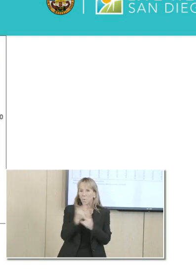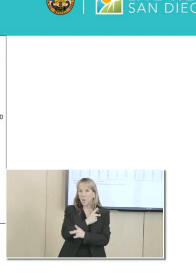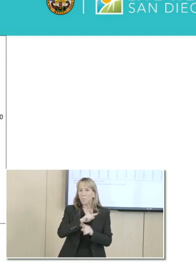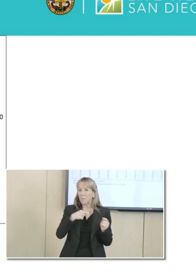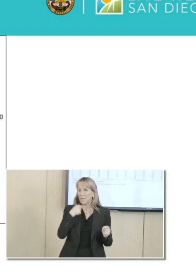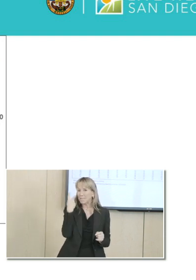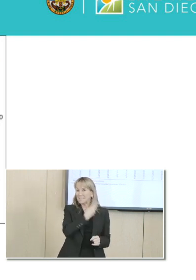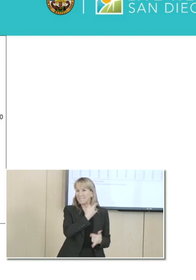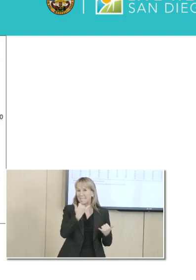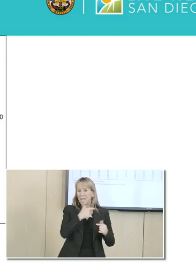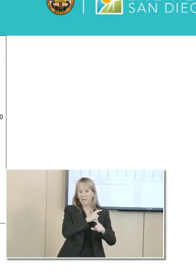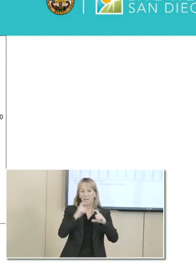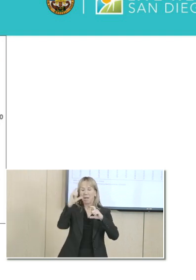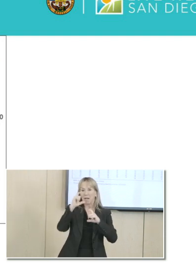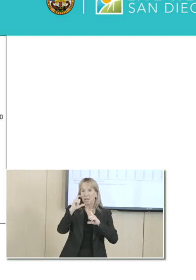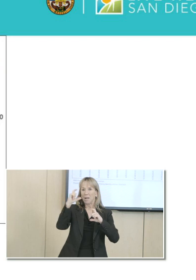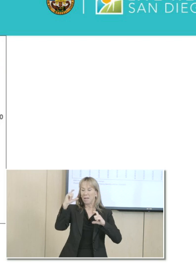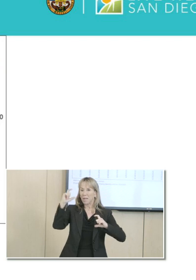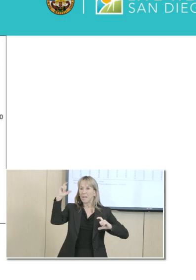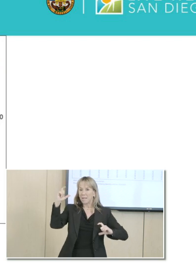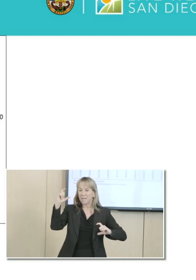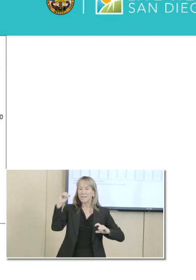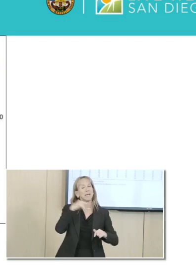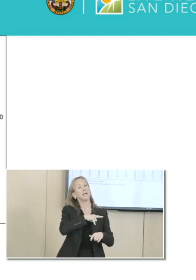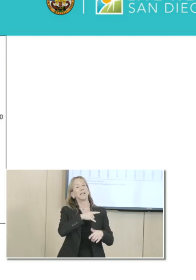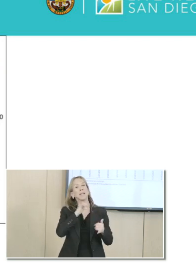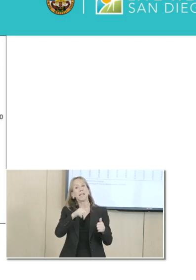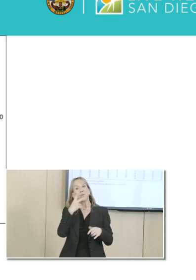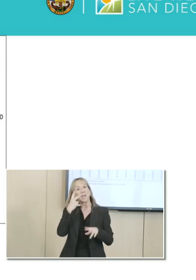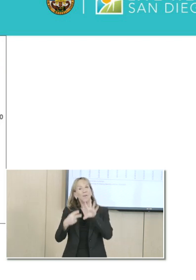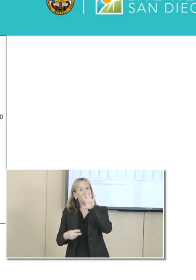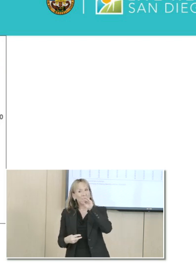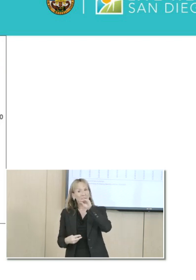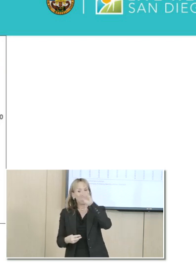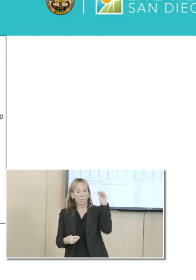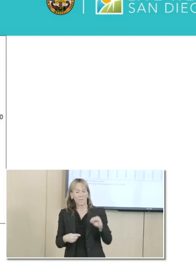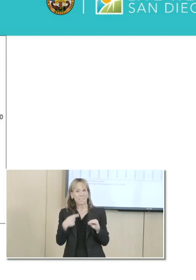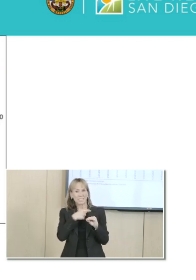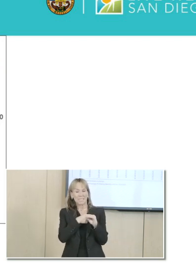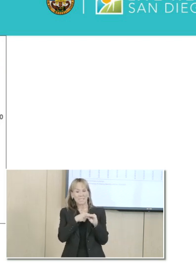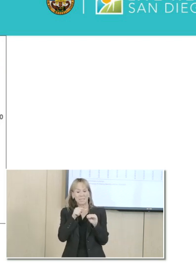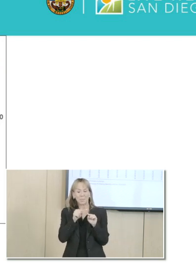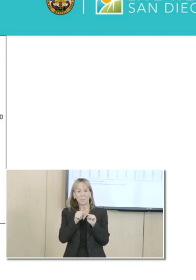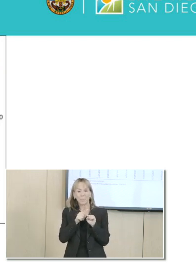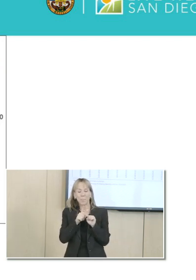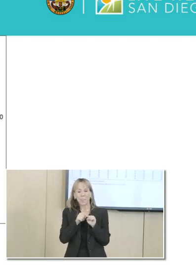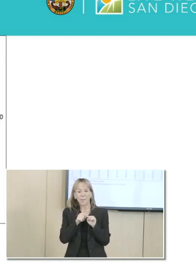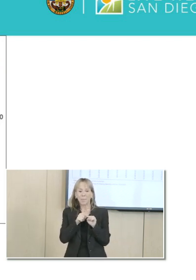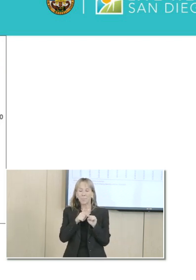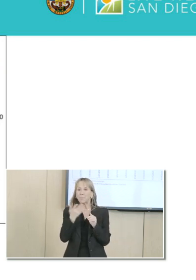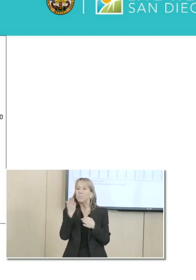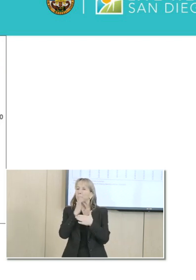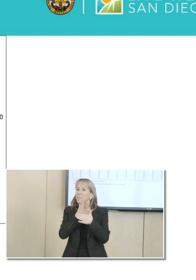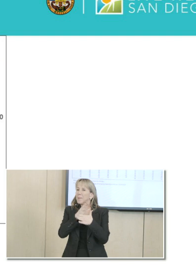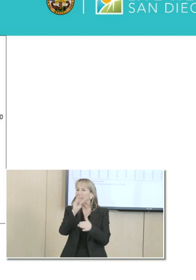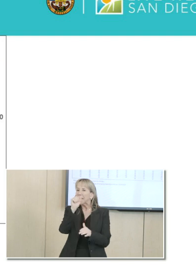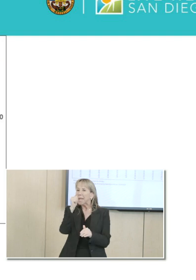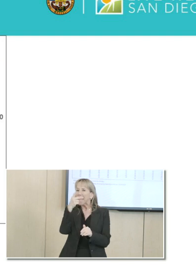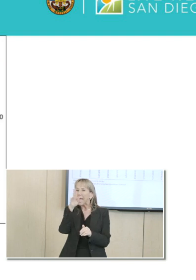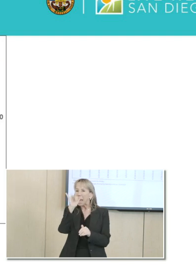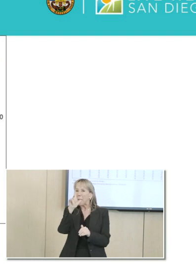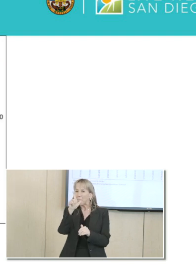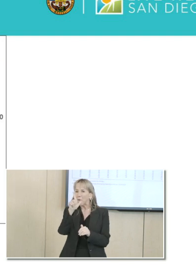bed occupancy, which is about 50%, and then actually fairly quickly in early or mid-April to